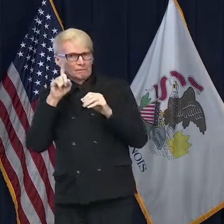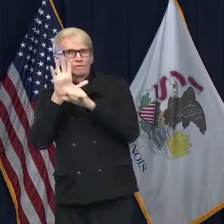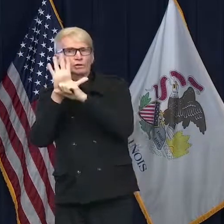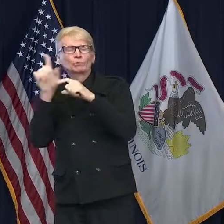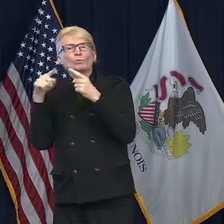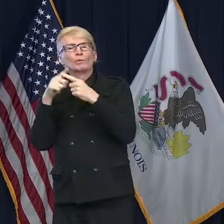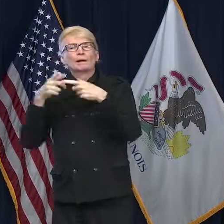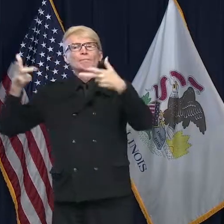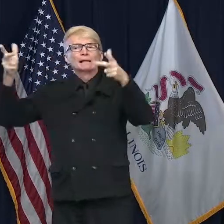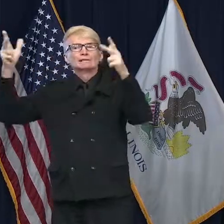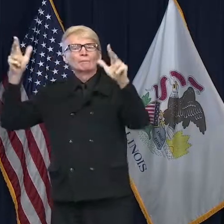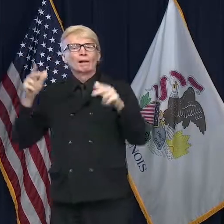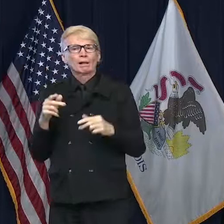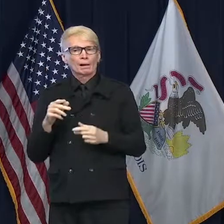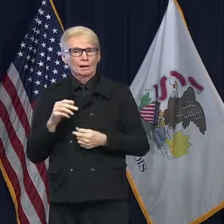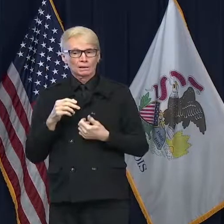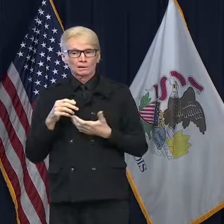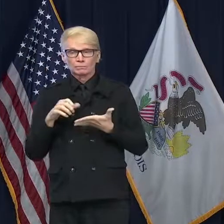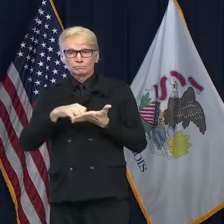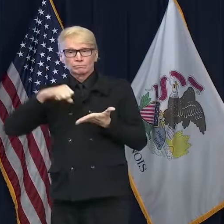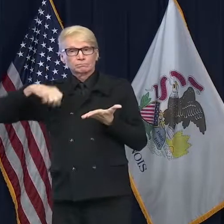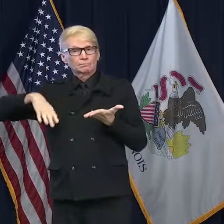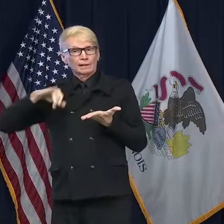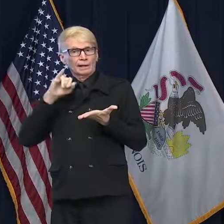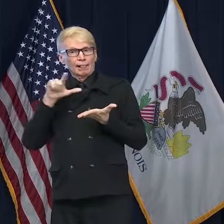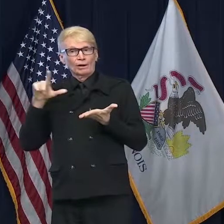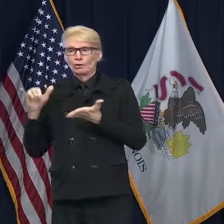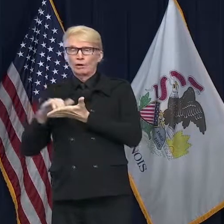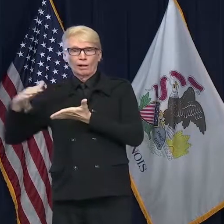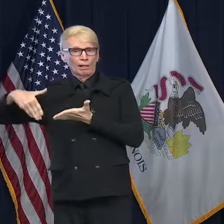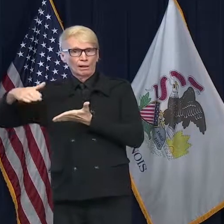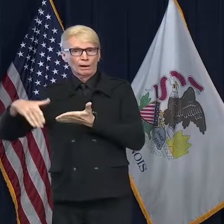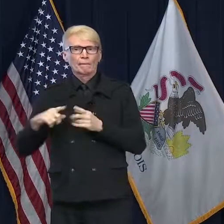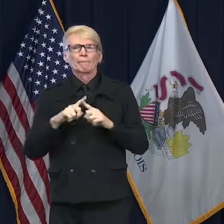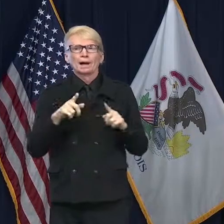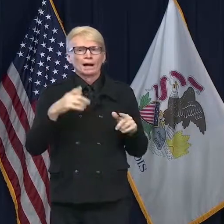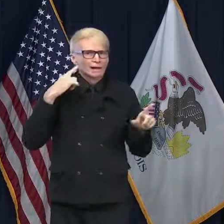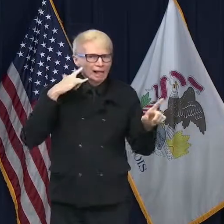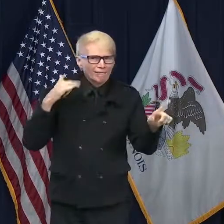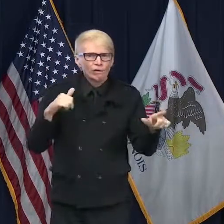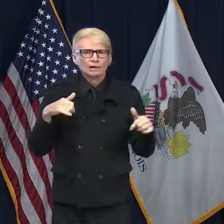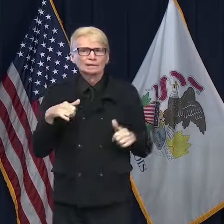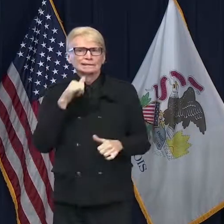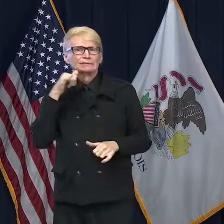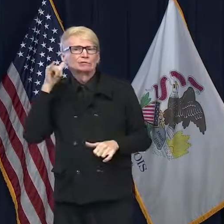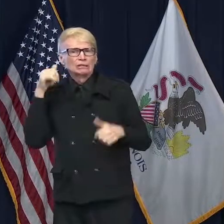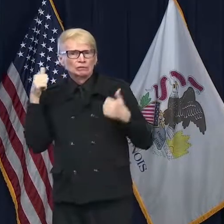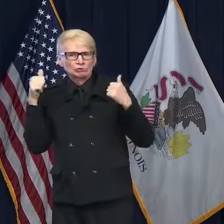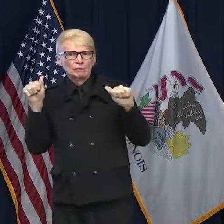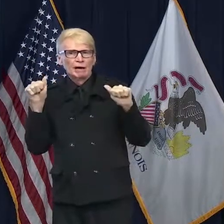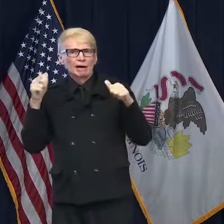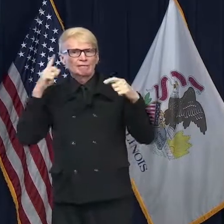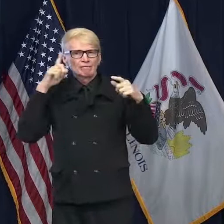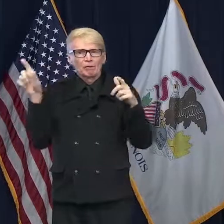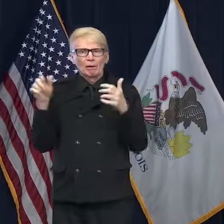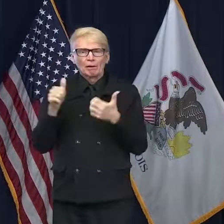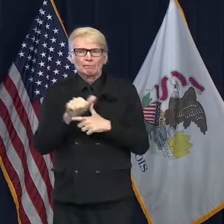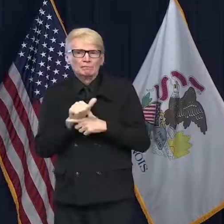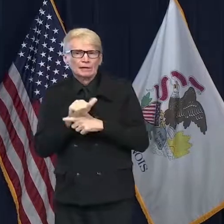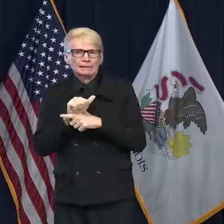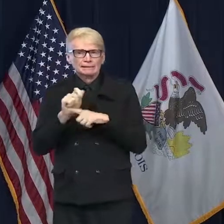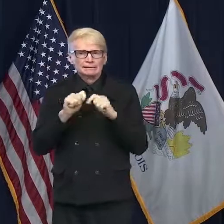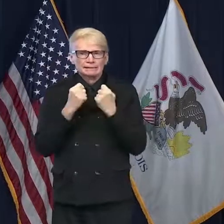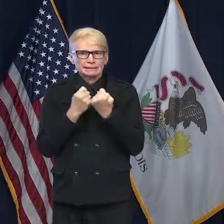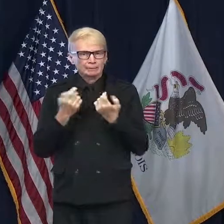only two holdout states are Illinois and New York. They even have basketball tryouts for high school in California yesterday, and they're having them today. What are